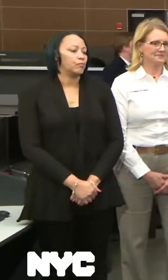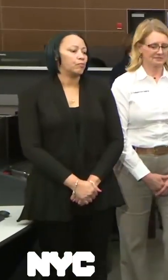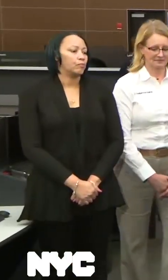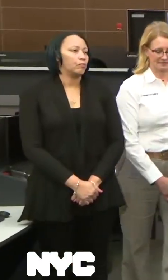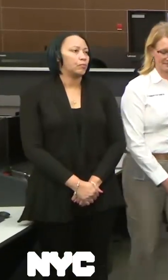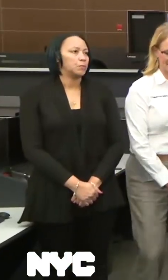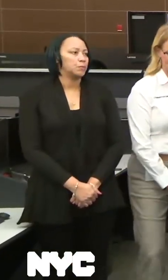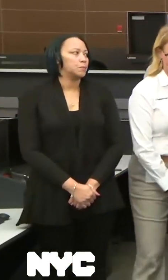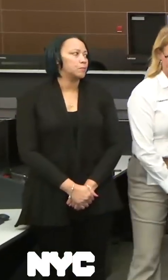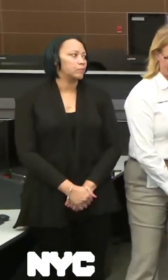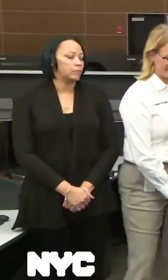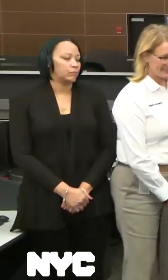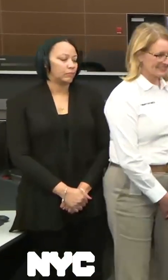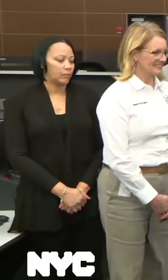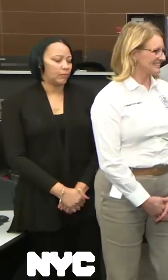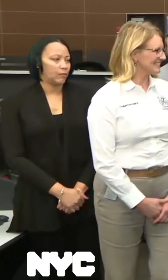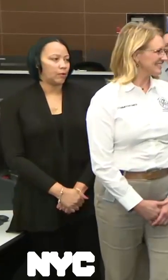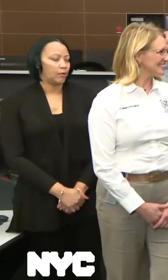Don't be shy.